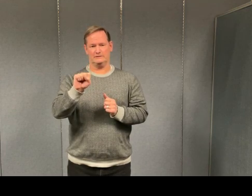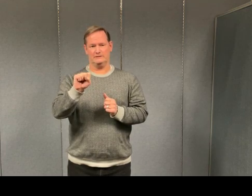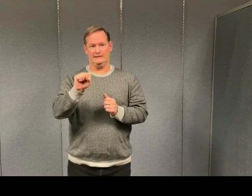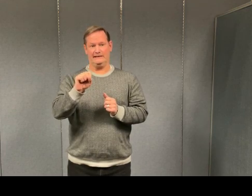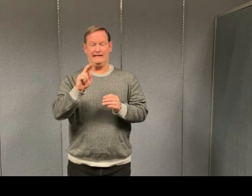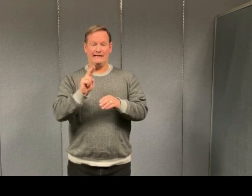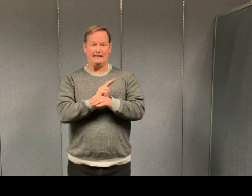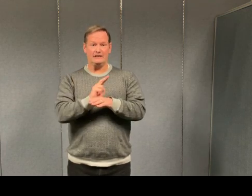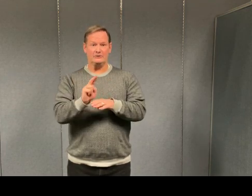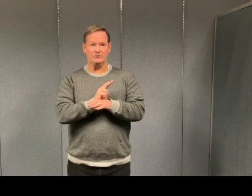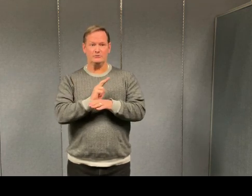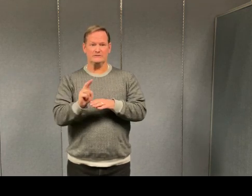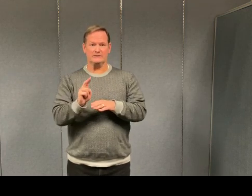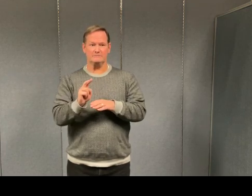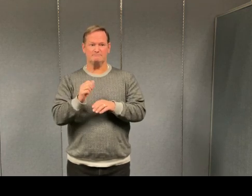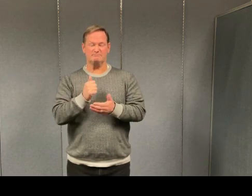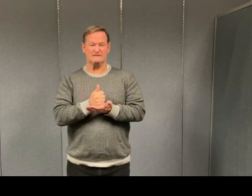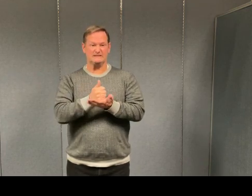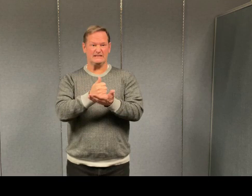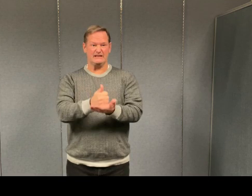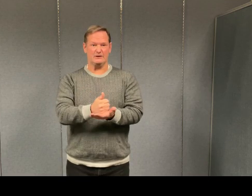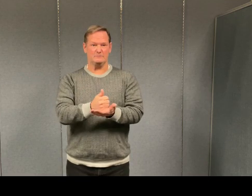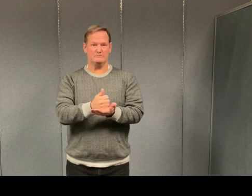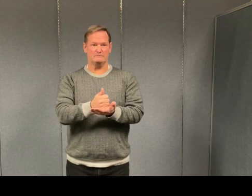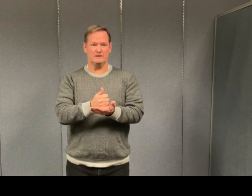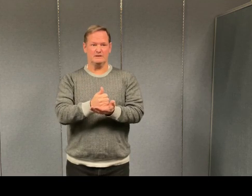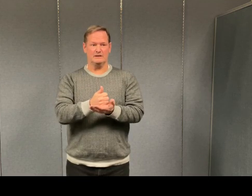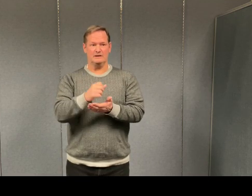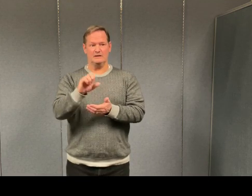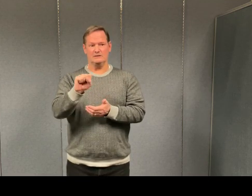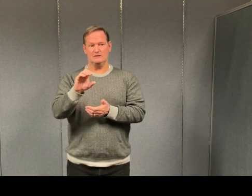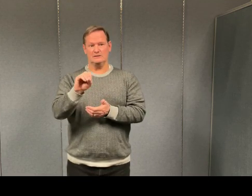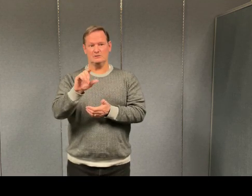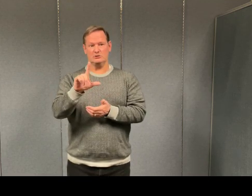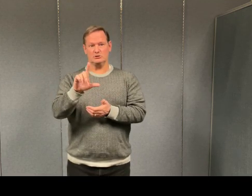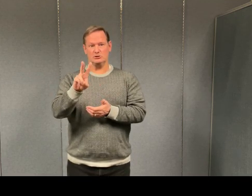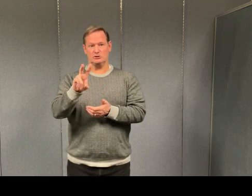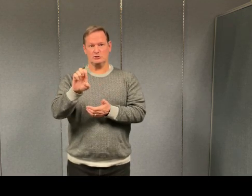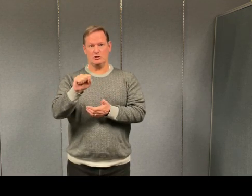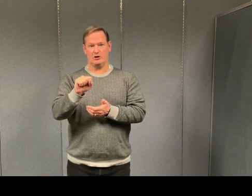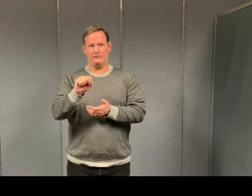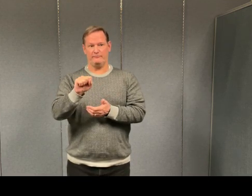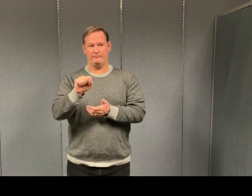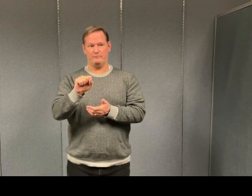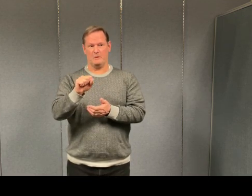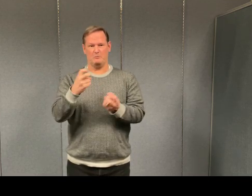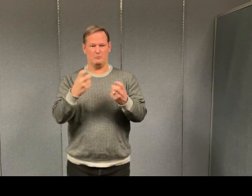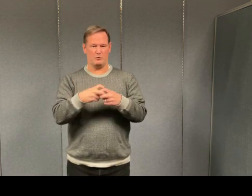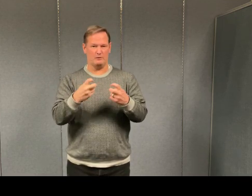problems. Please follow along and take notes on the figures and formulas. Is